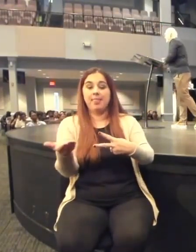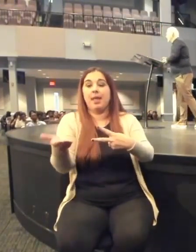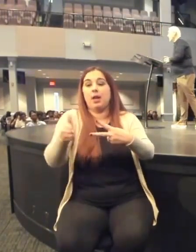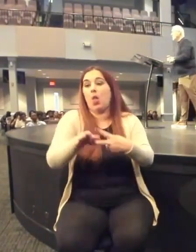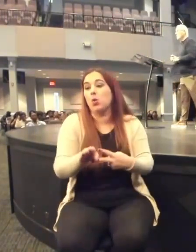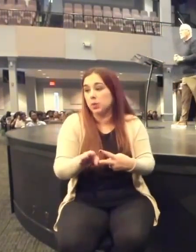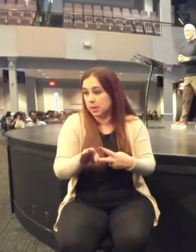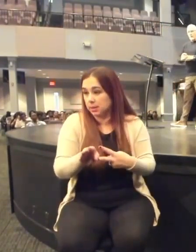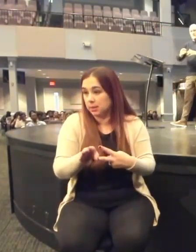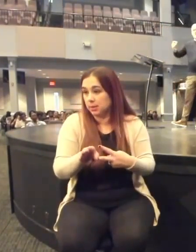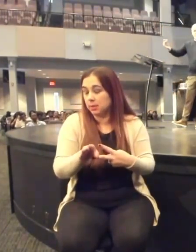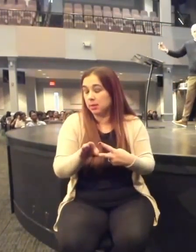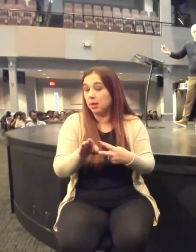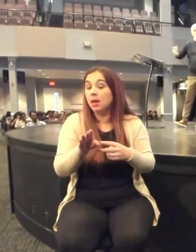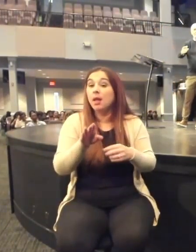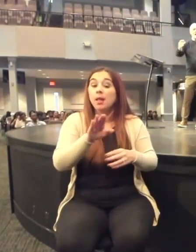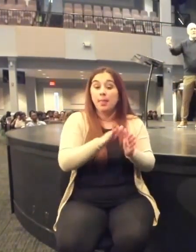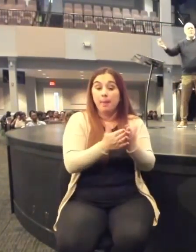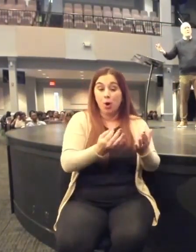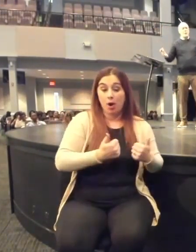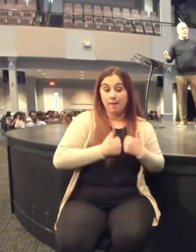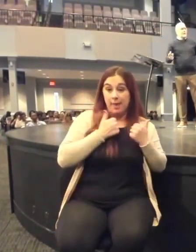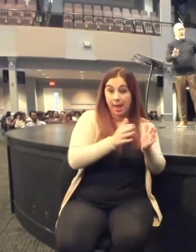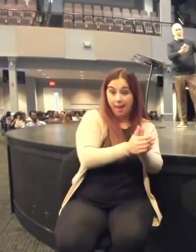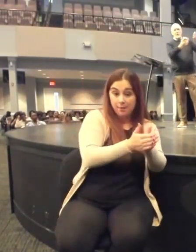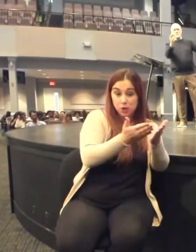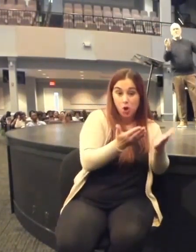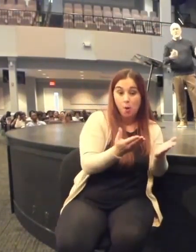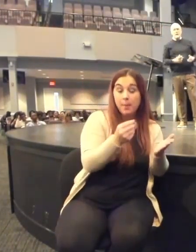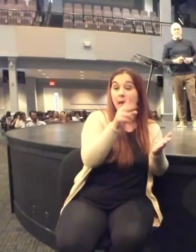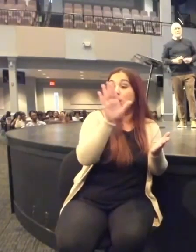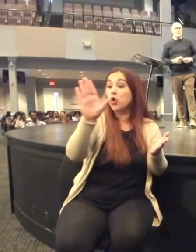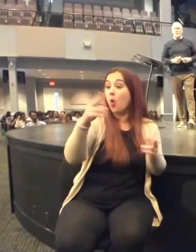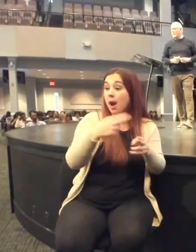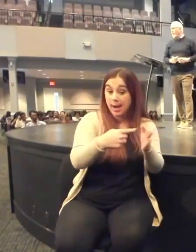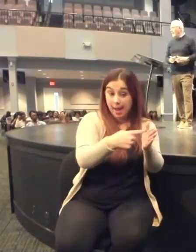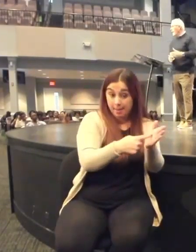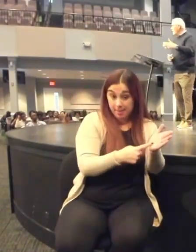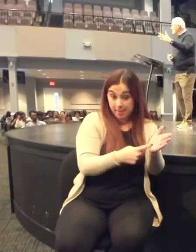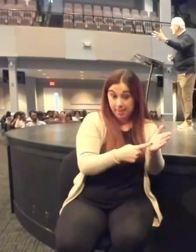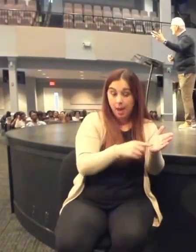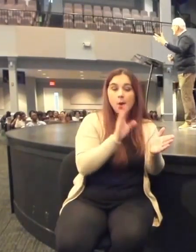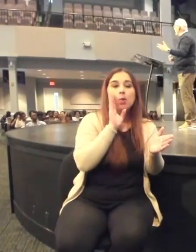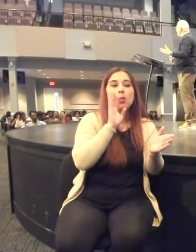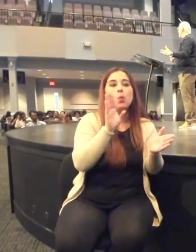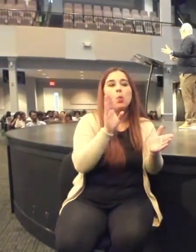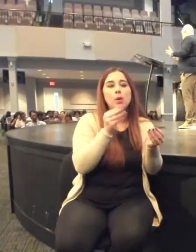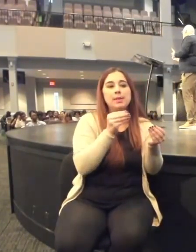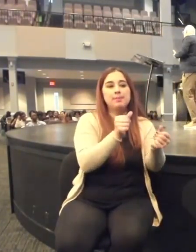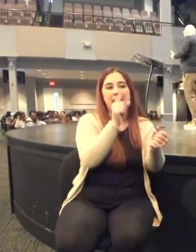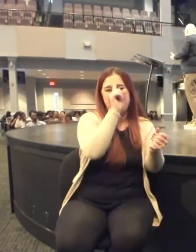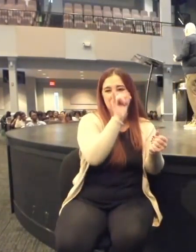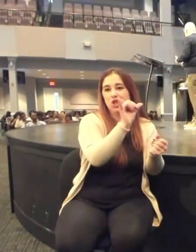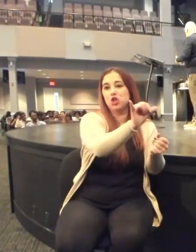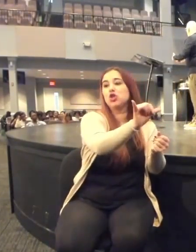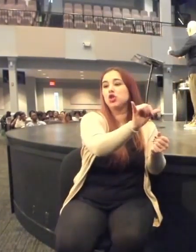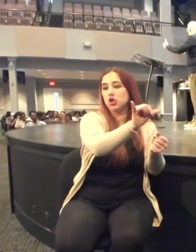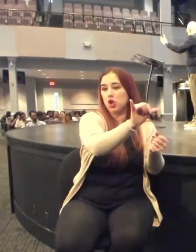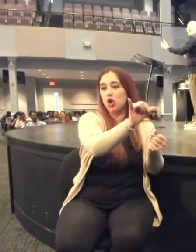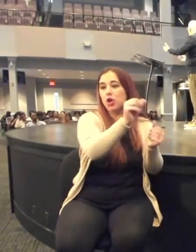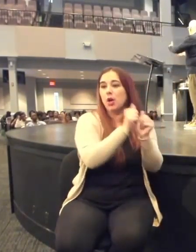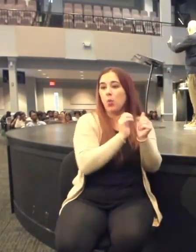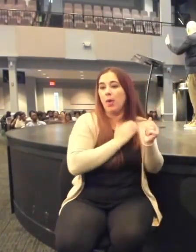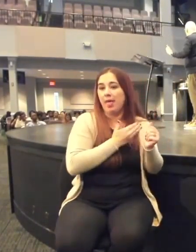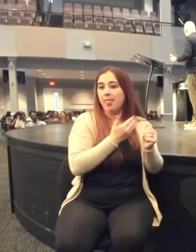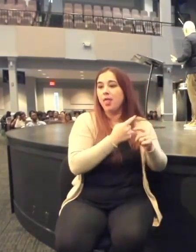closed. The book of life will be opened, and all those whose names are in the book of life will spend eternity, as I'll mention in just a moment, with